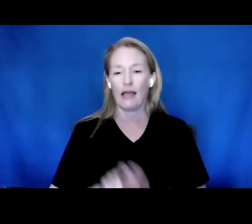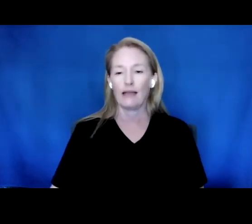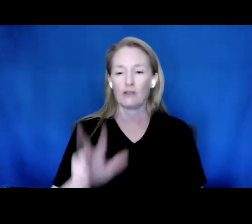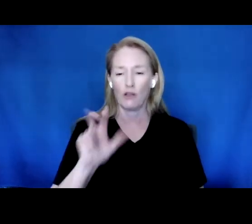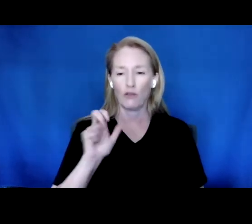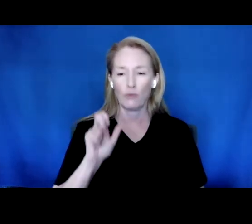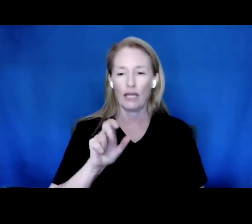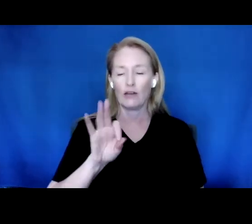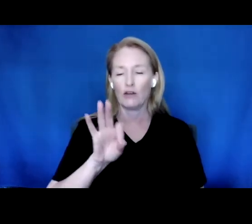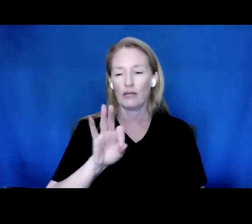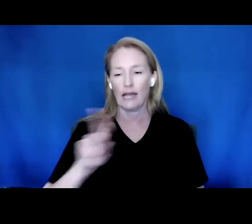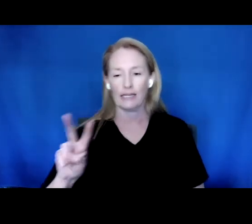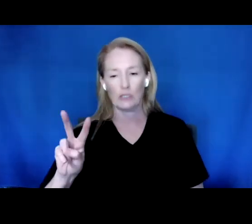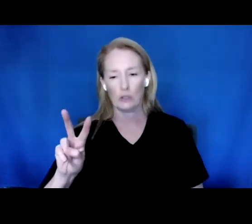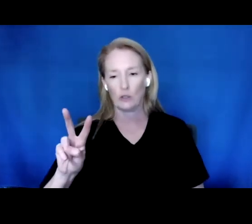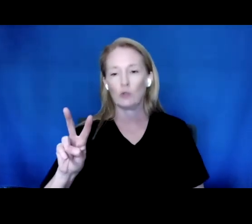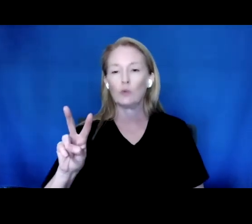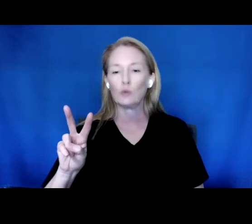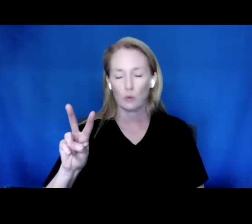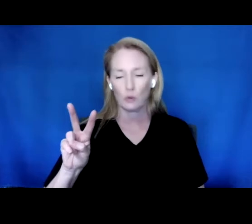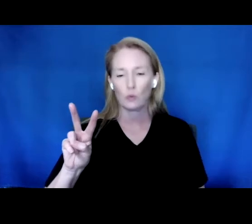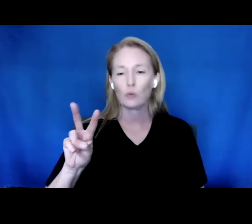to 2018.